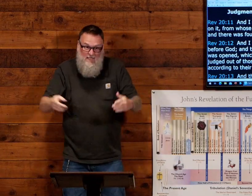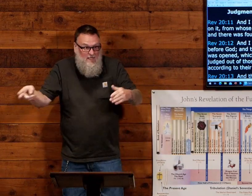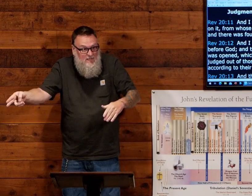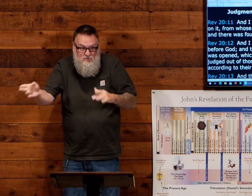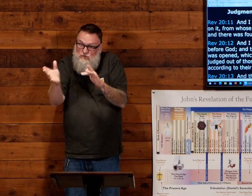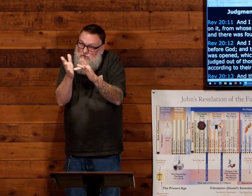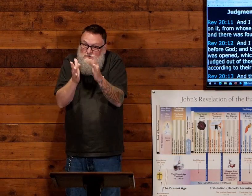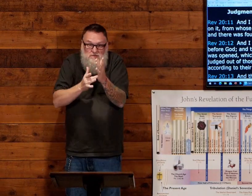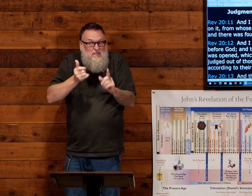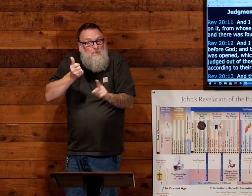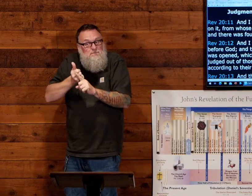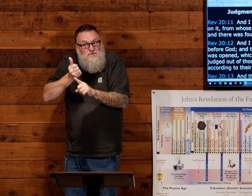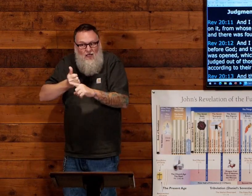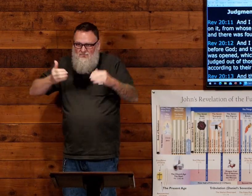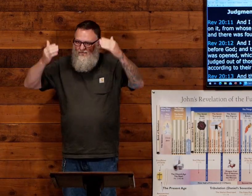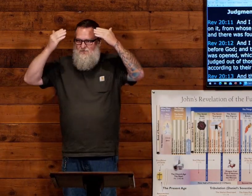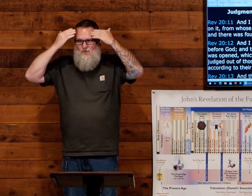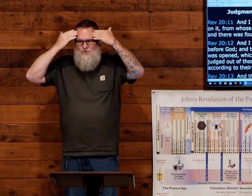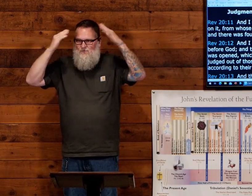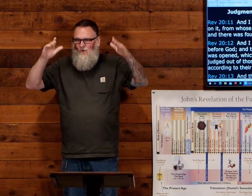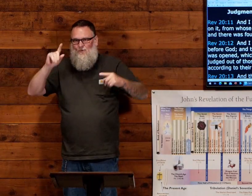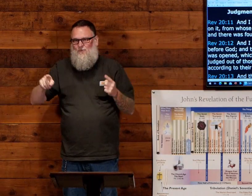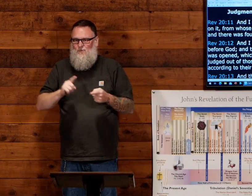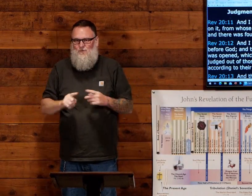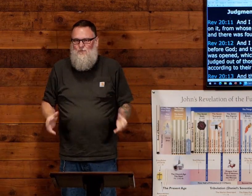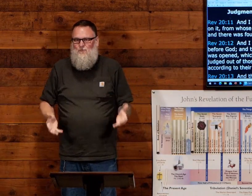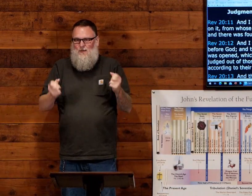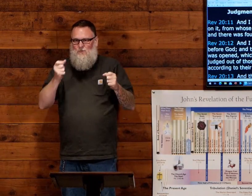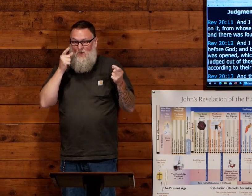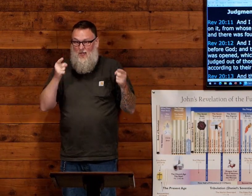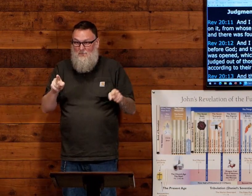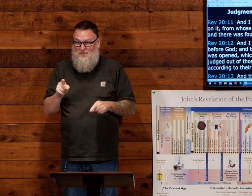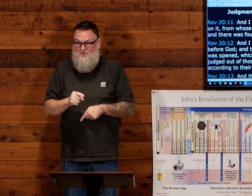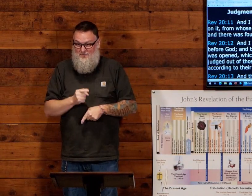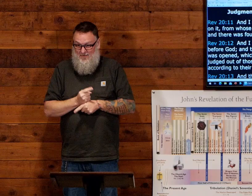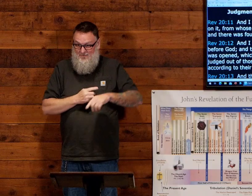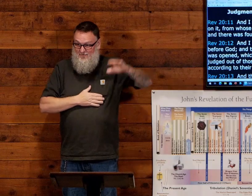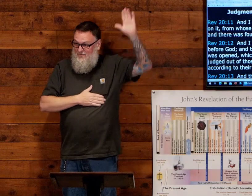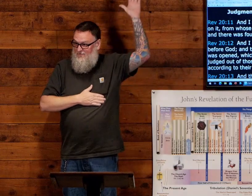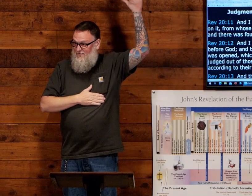He is sitting there waiting. Remember, it says Jesus does not know when the rapture is going to happen.